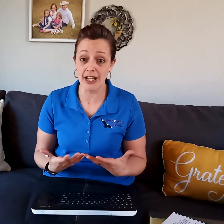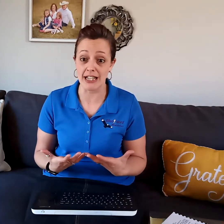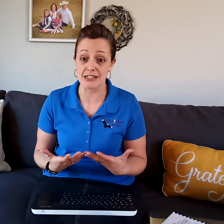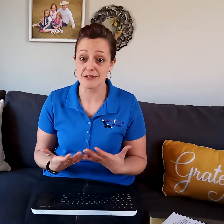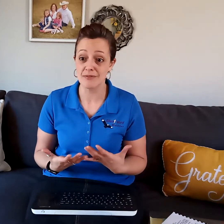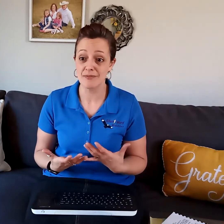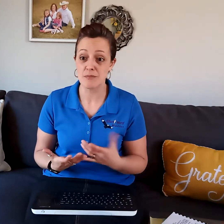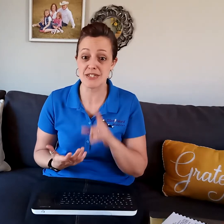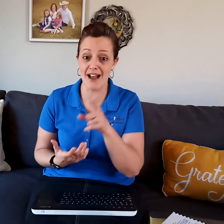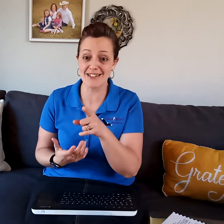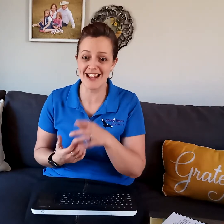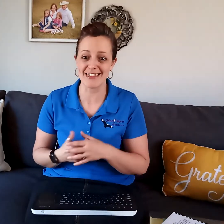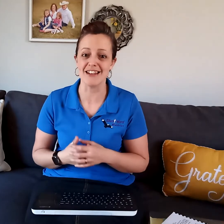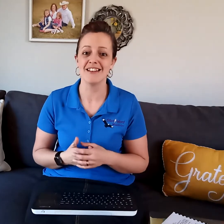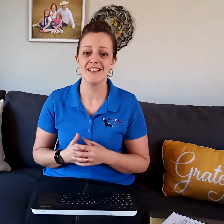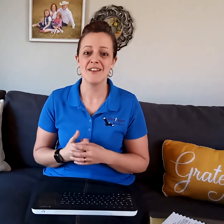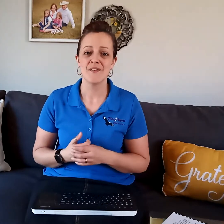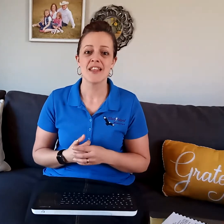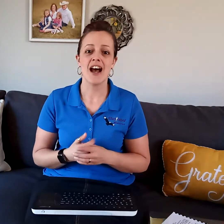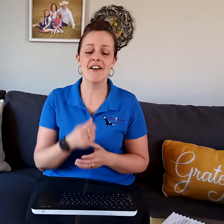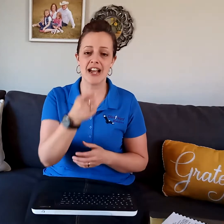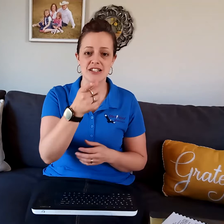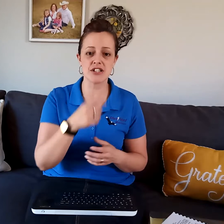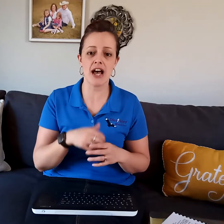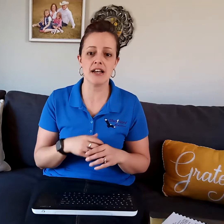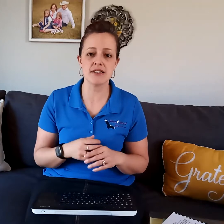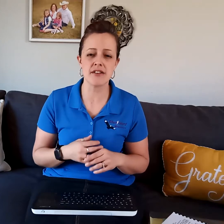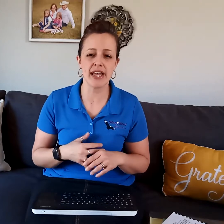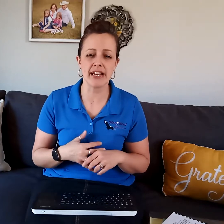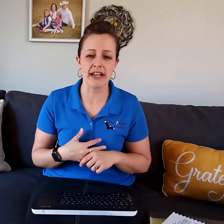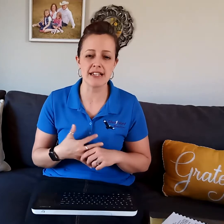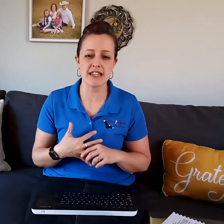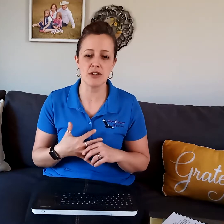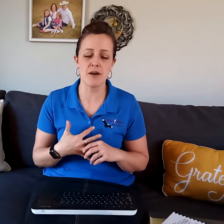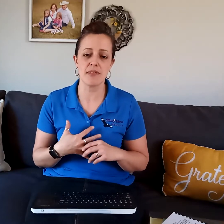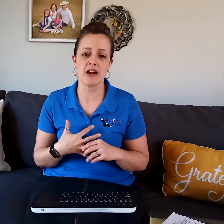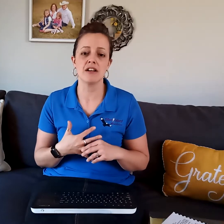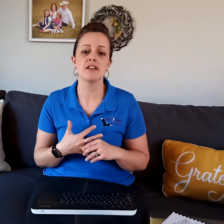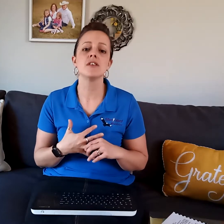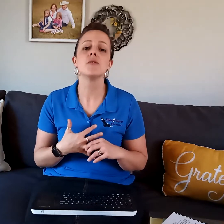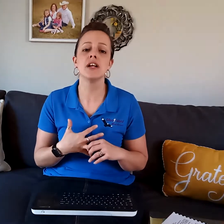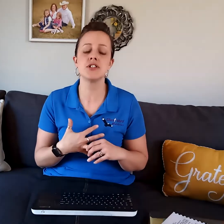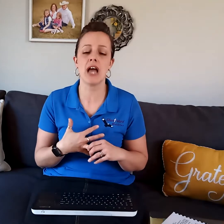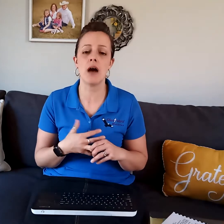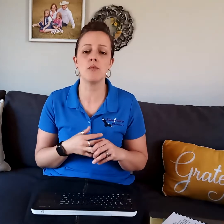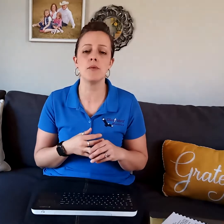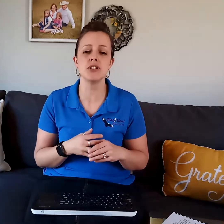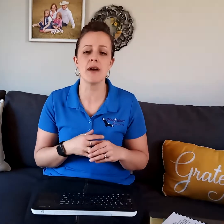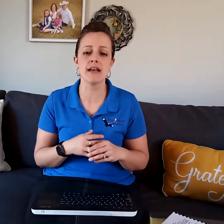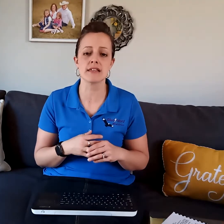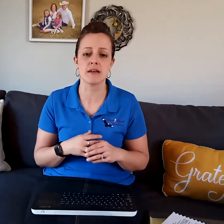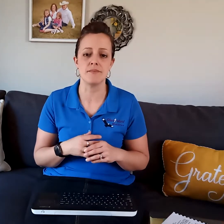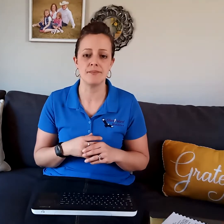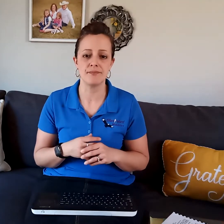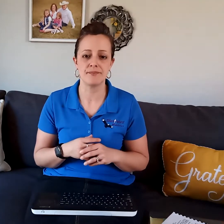hands, besides Nathan. All right, Savannah, I see you up there. Why don't you? What would you ask them?